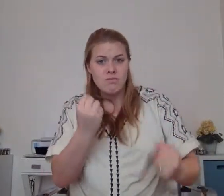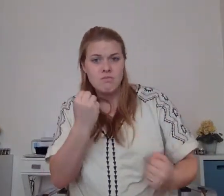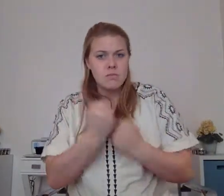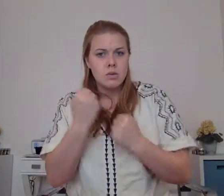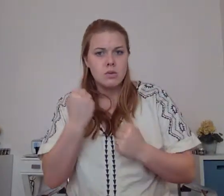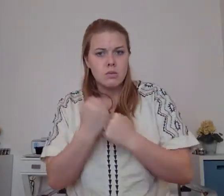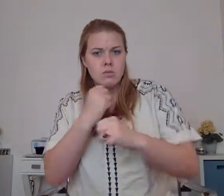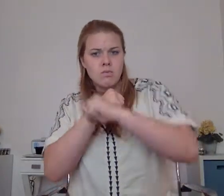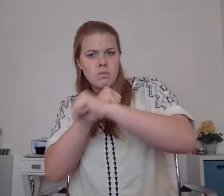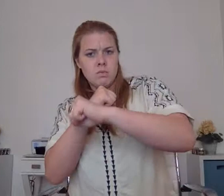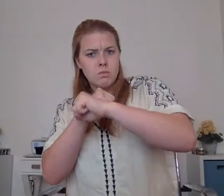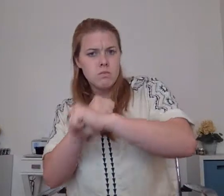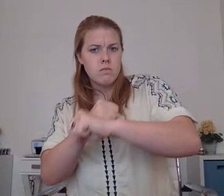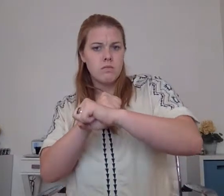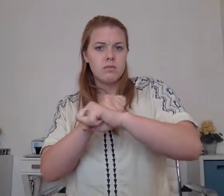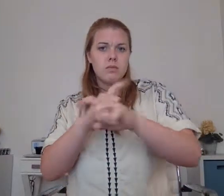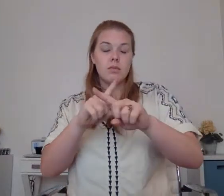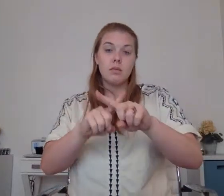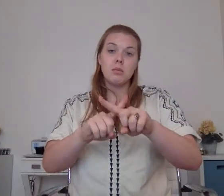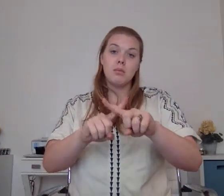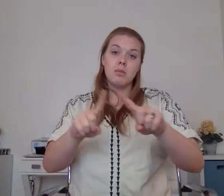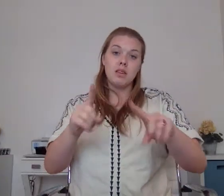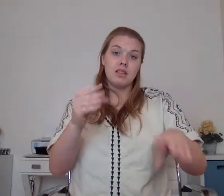for global sisterhood as well.